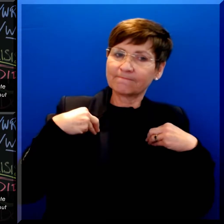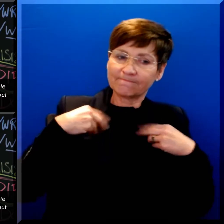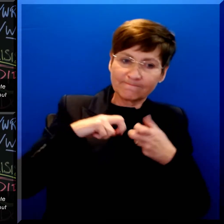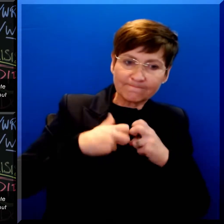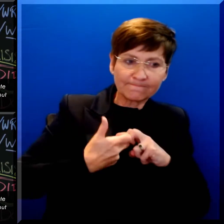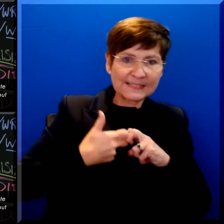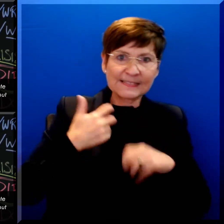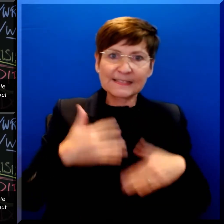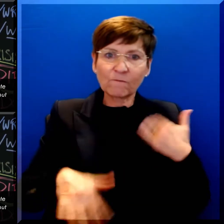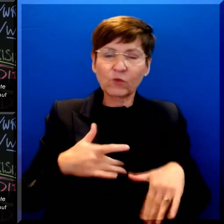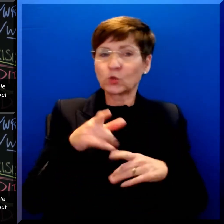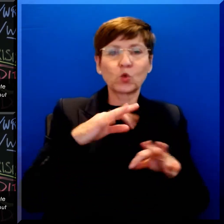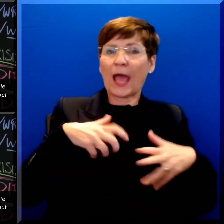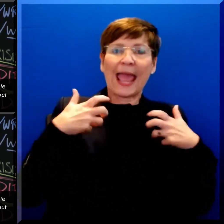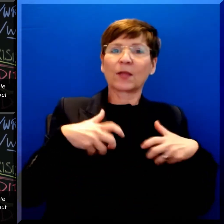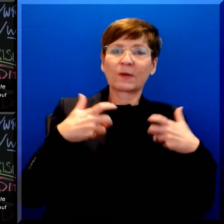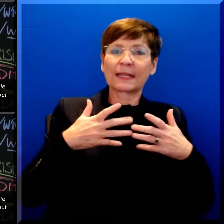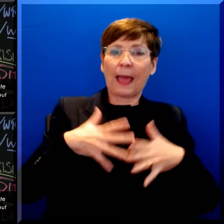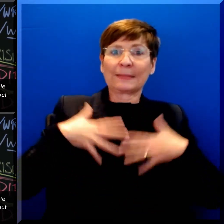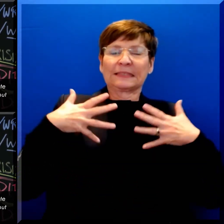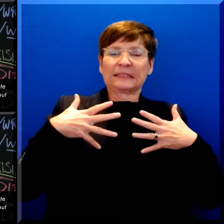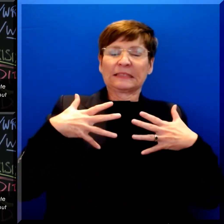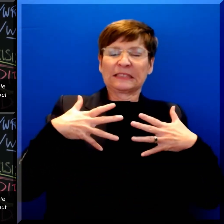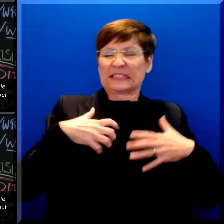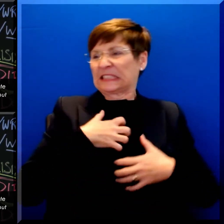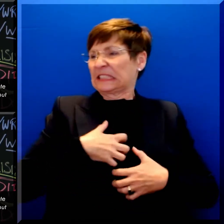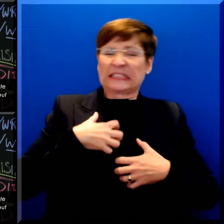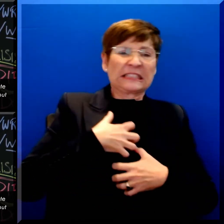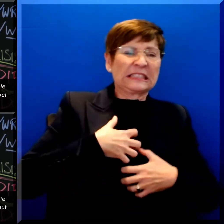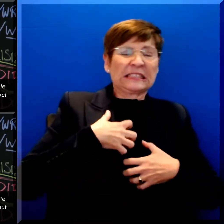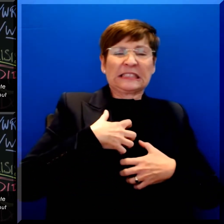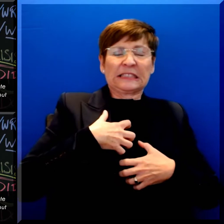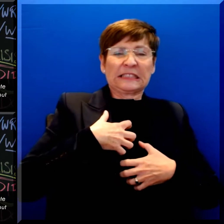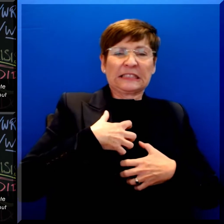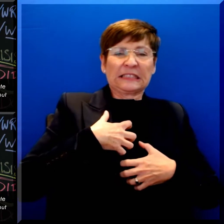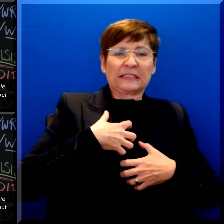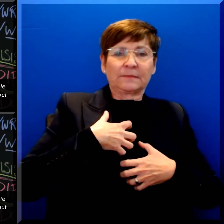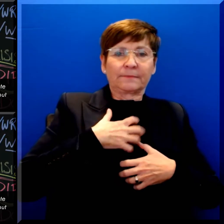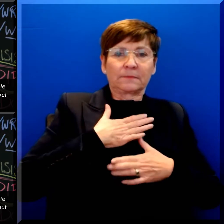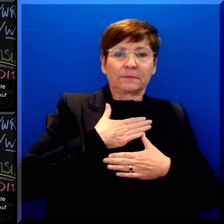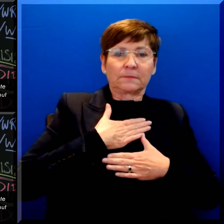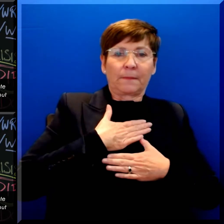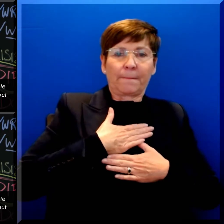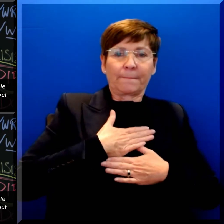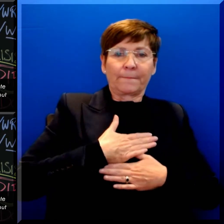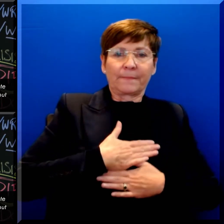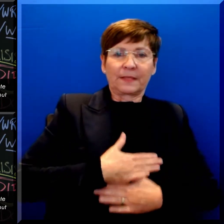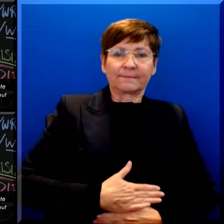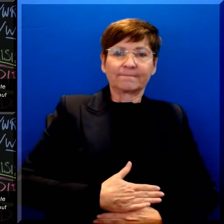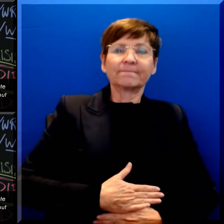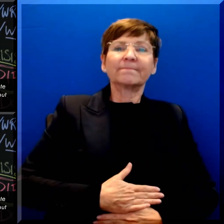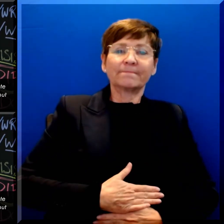suffering without getting angry or upset, right? We say, I don't know if I have the patience for another 90-minute Zoom call. But let me give you a